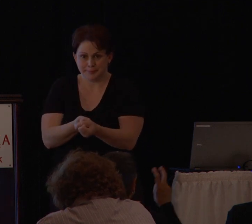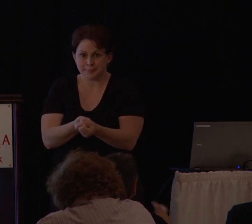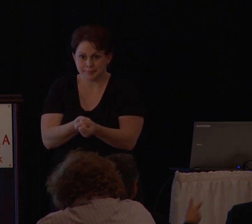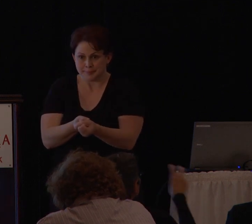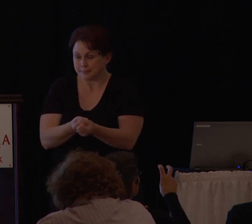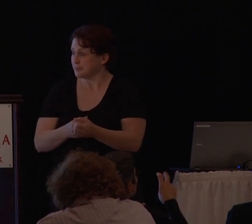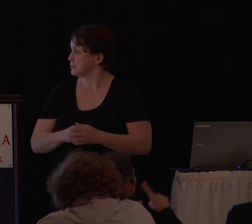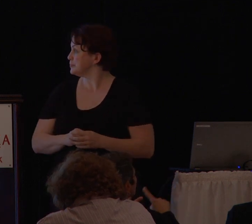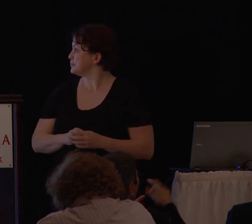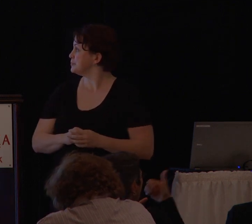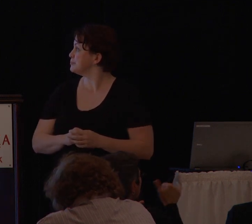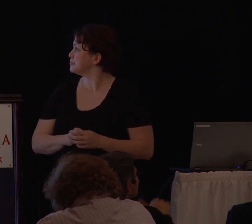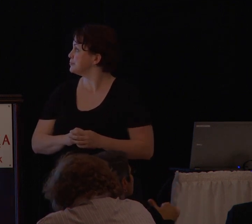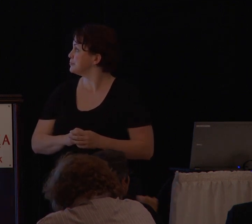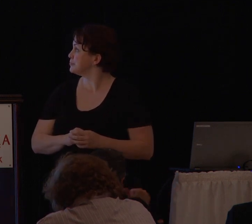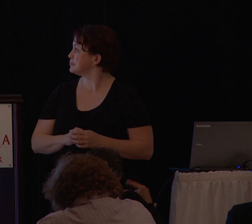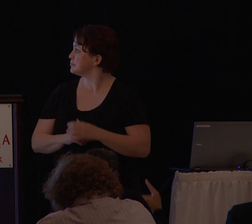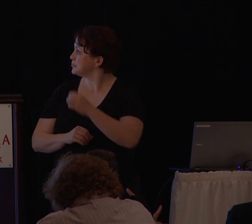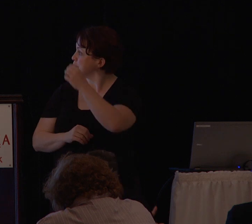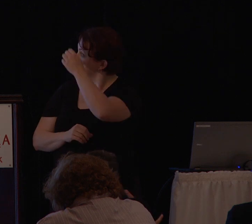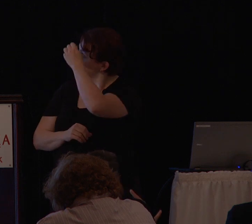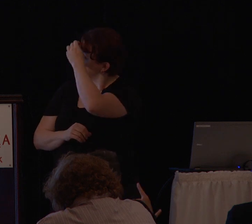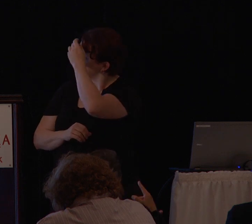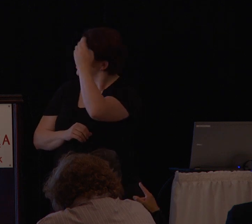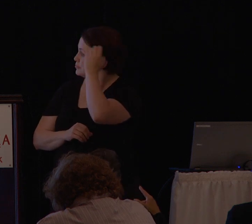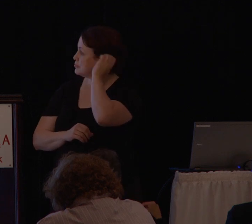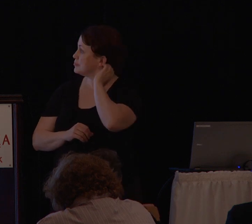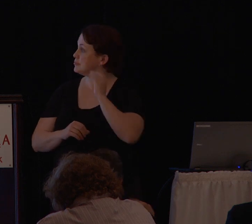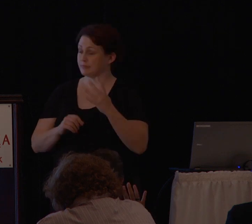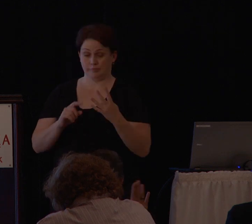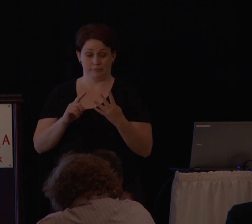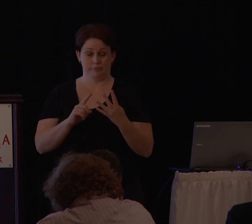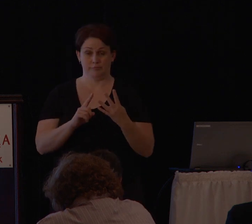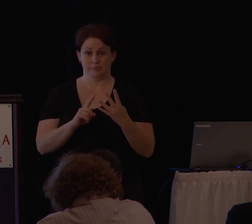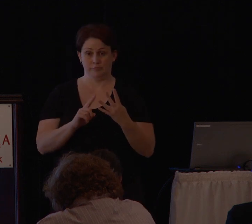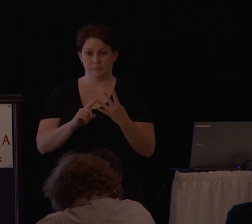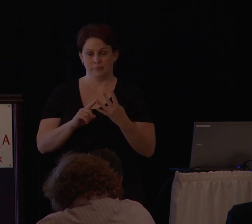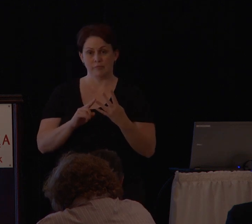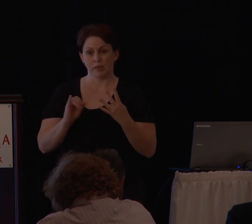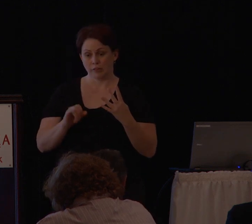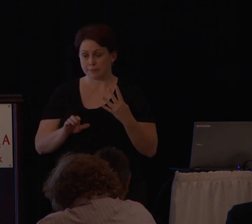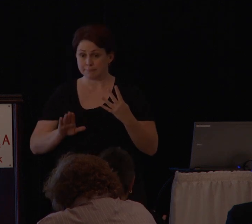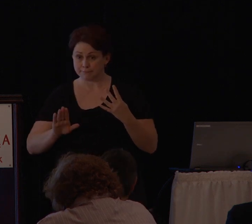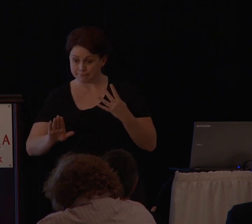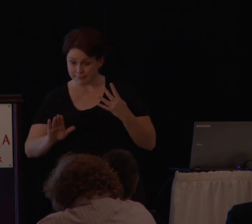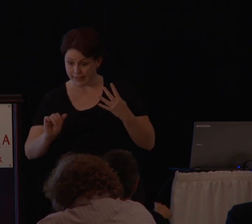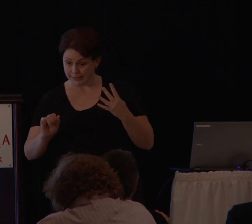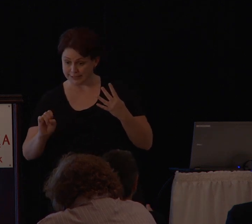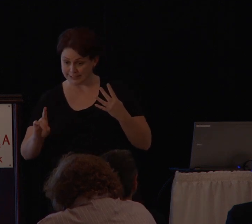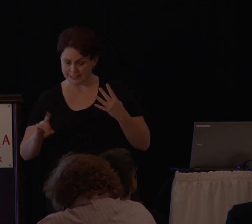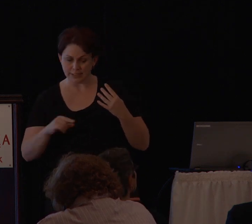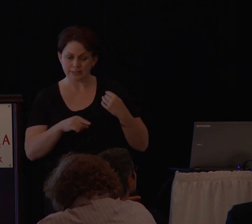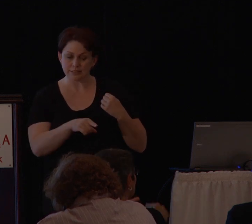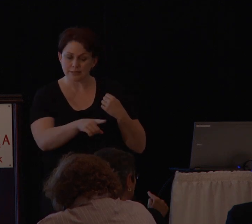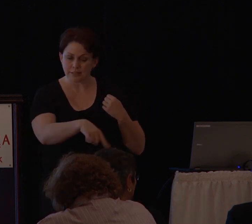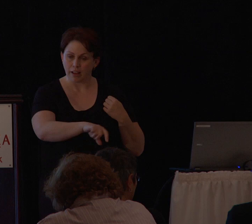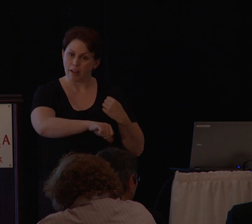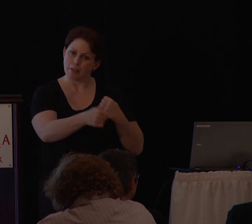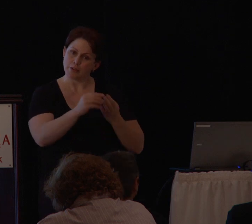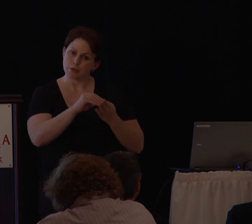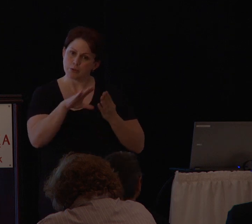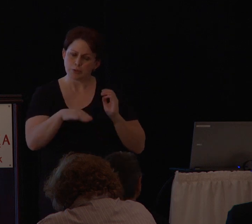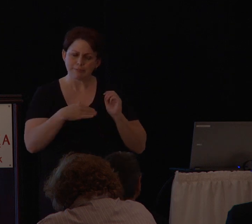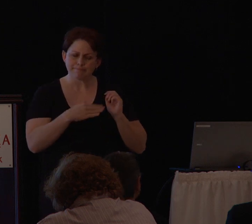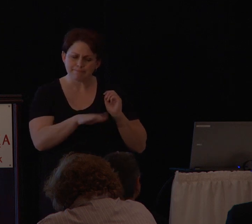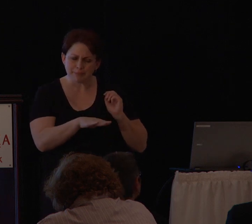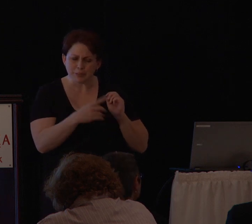Third key challenge was explaining to the other kids in the class why they might need to